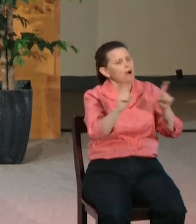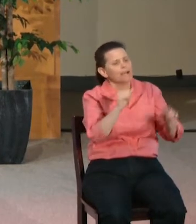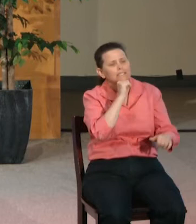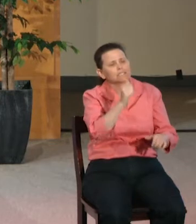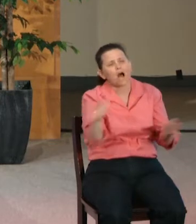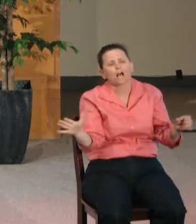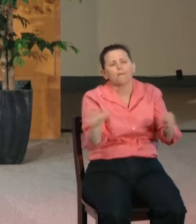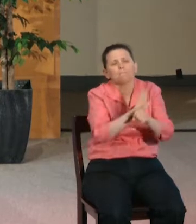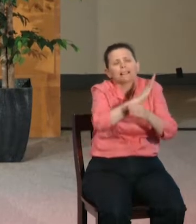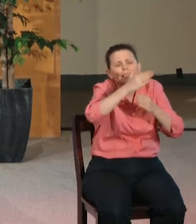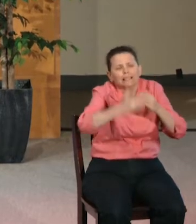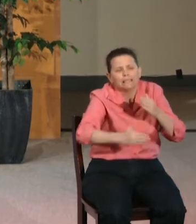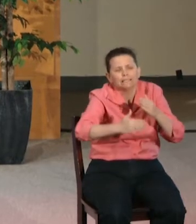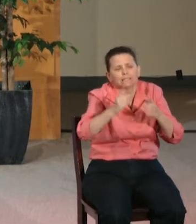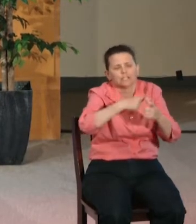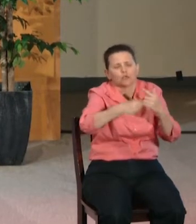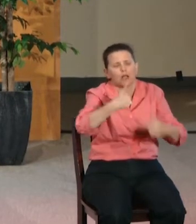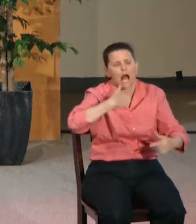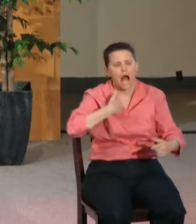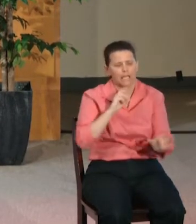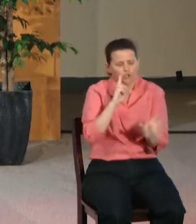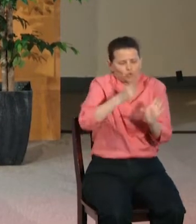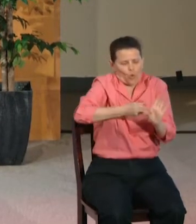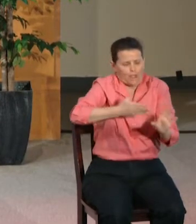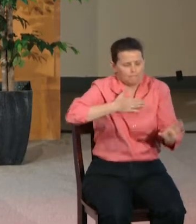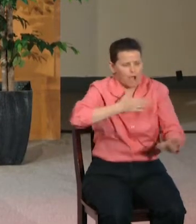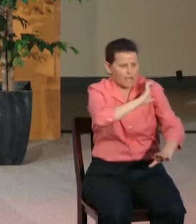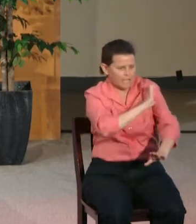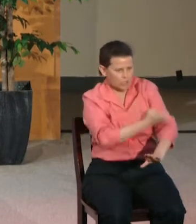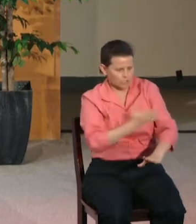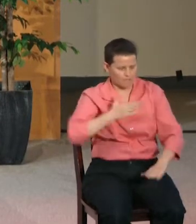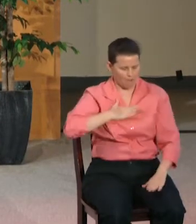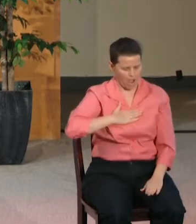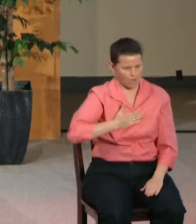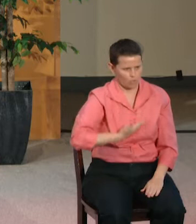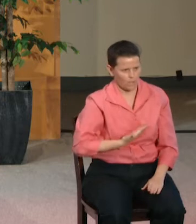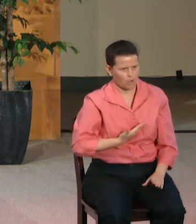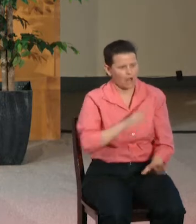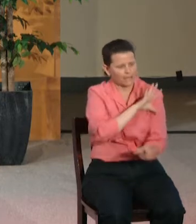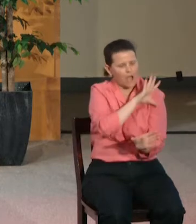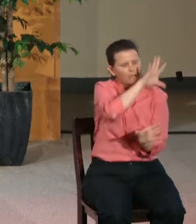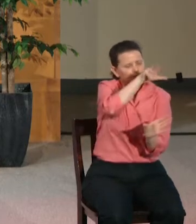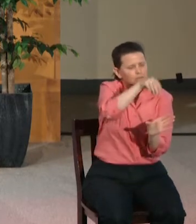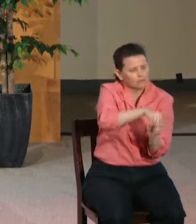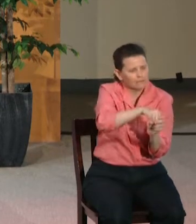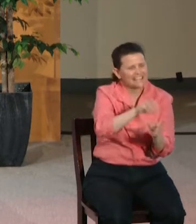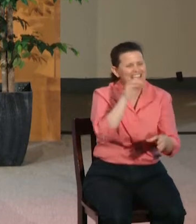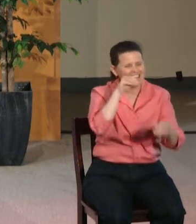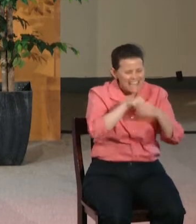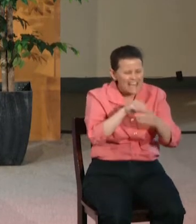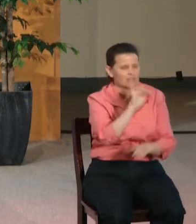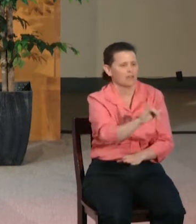choose that oneness and I join my will, I join my energy, I join my spirit to the oneness that already exists. Then that